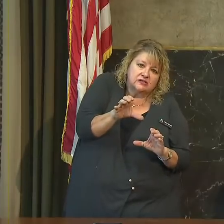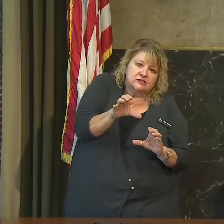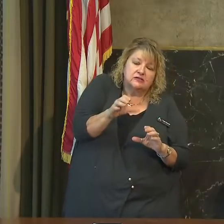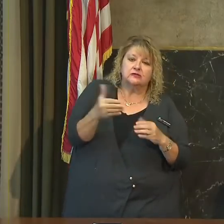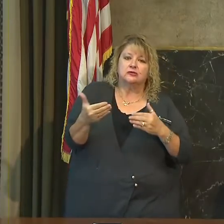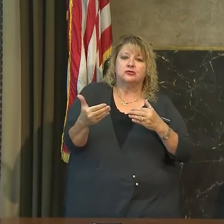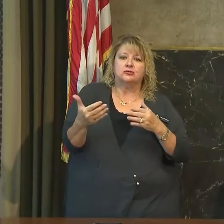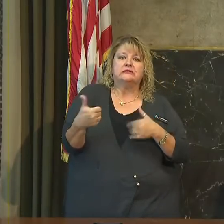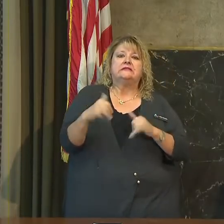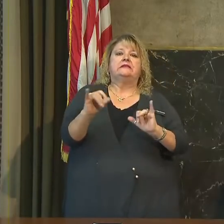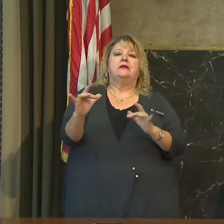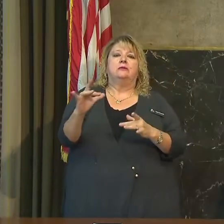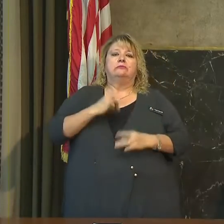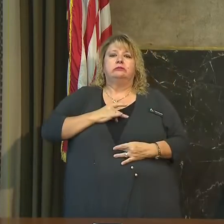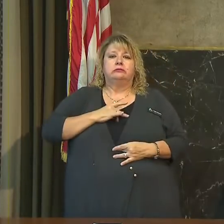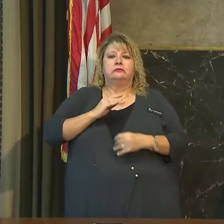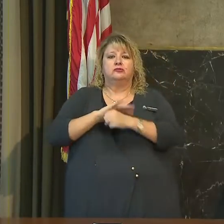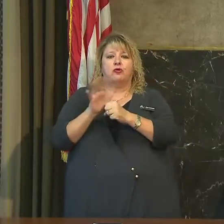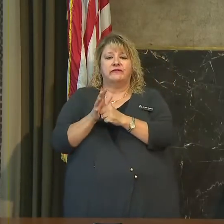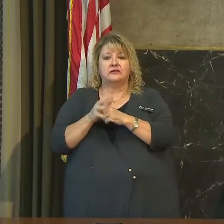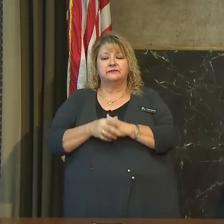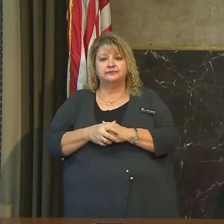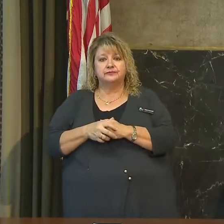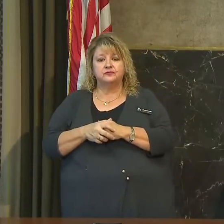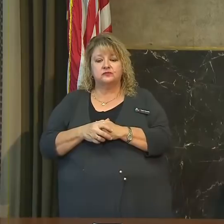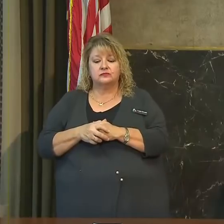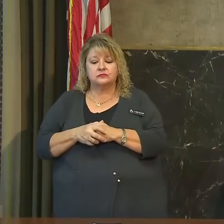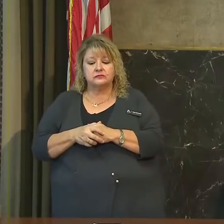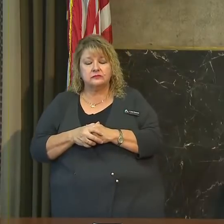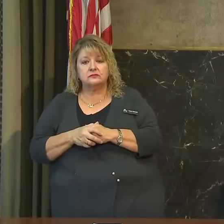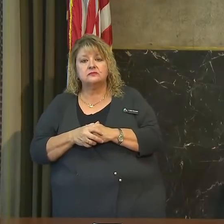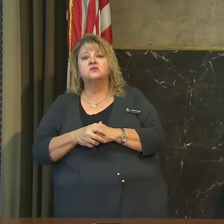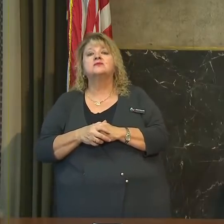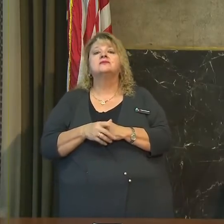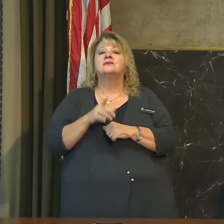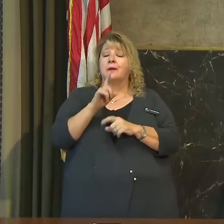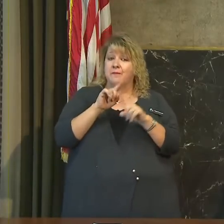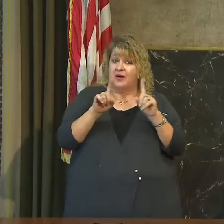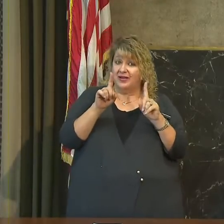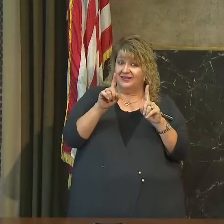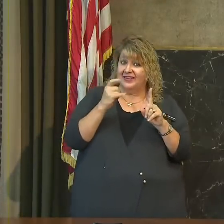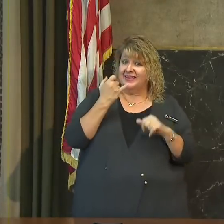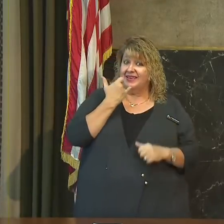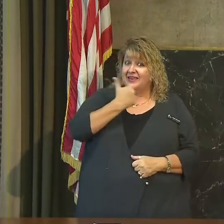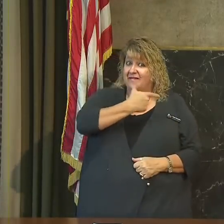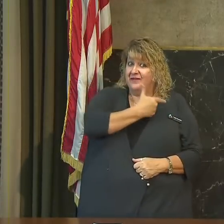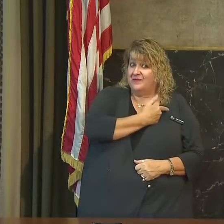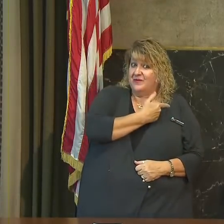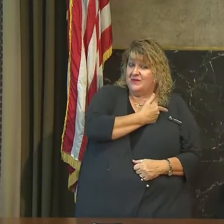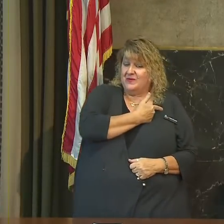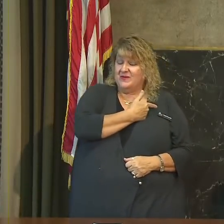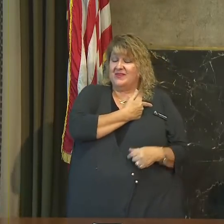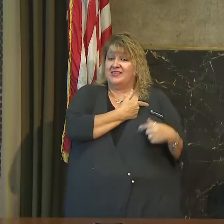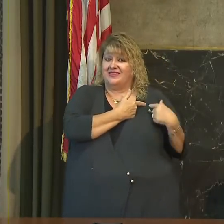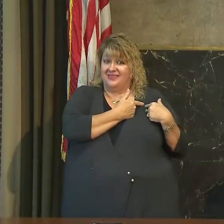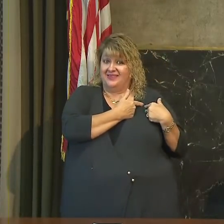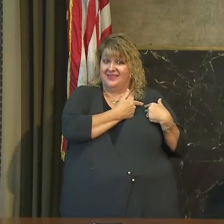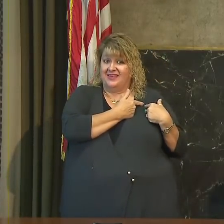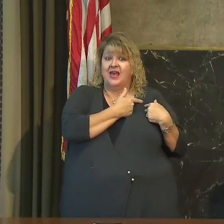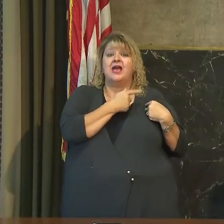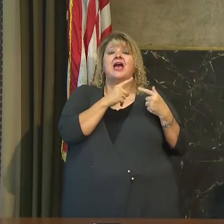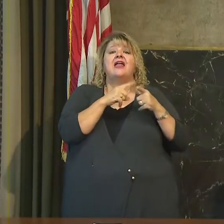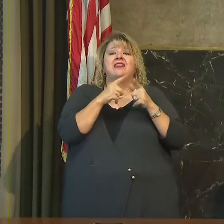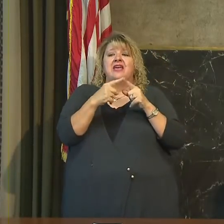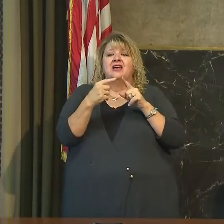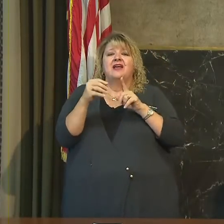up slightly as they get exposed to COVID more. The more times you are exposed to COVID, if